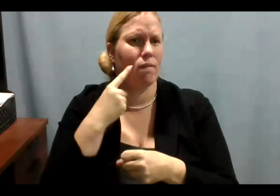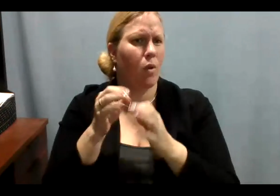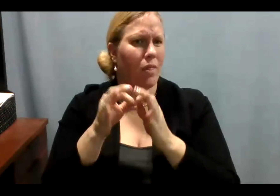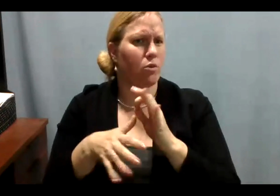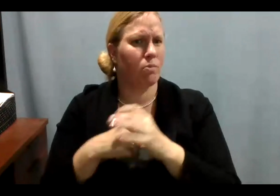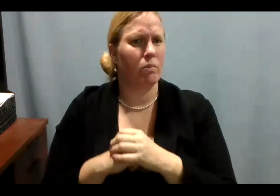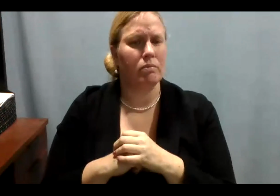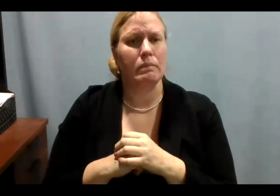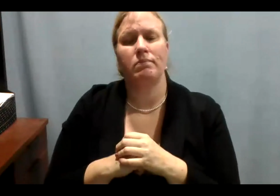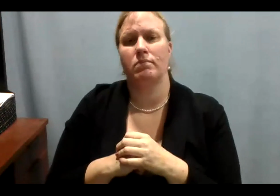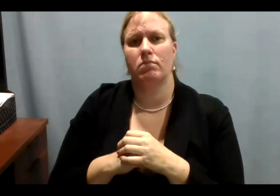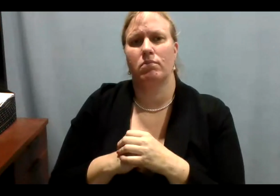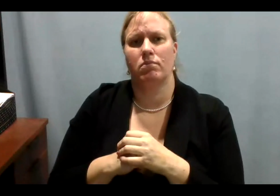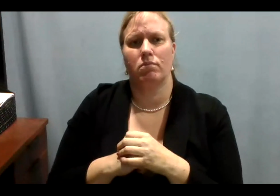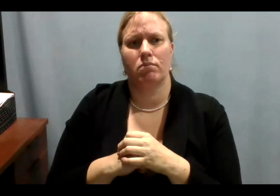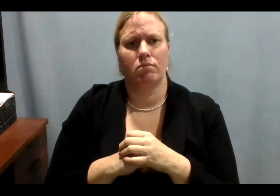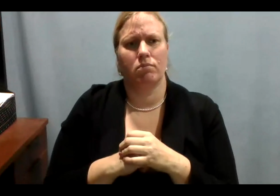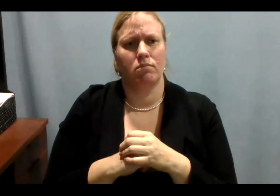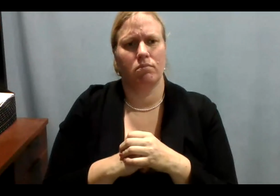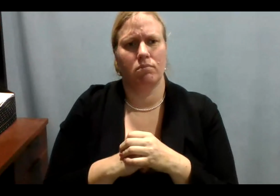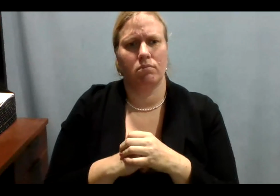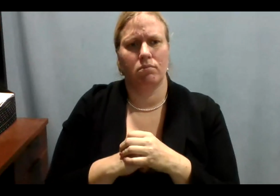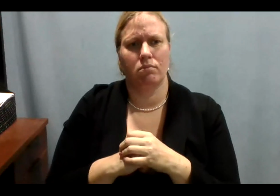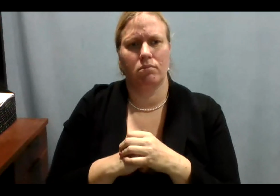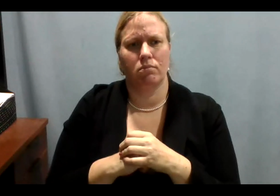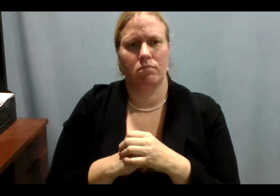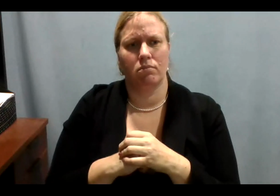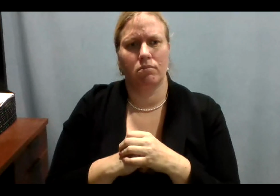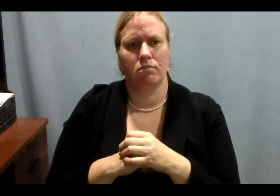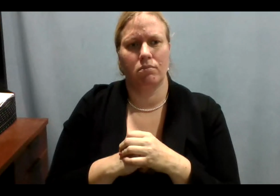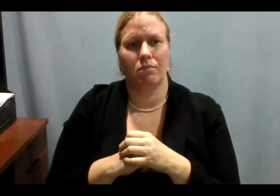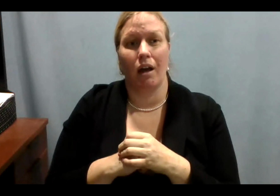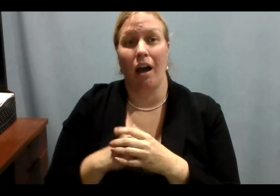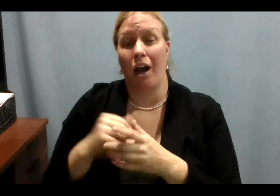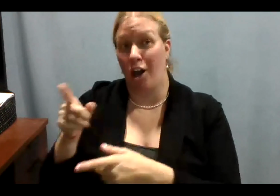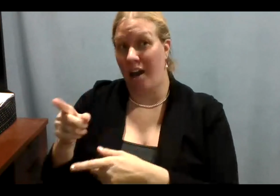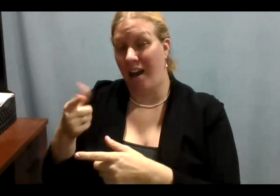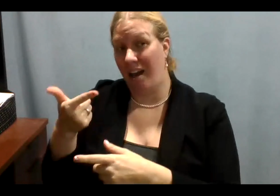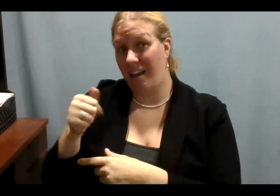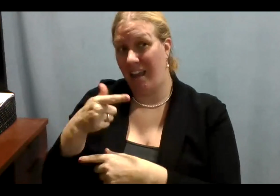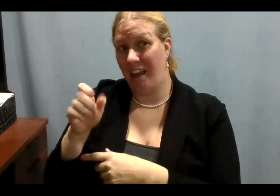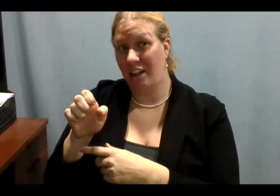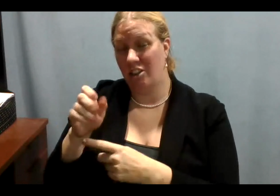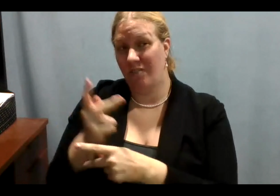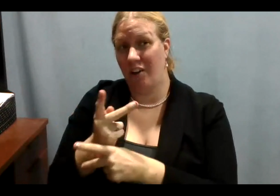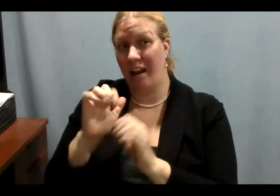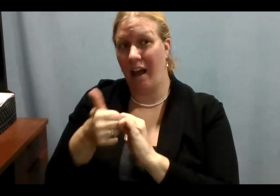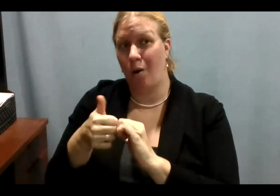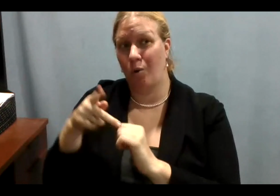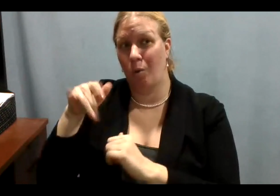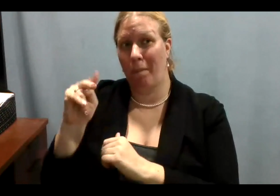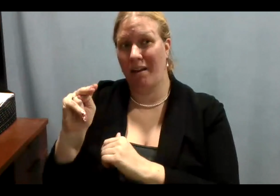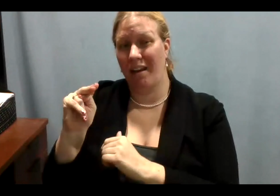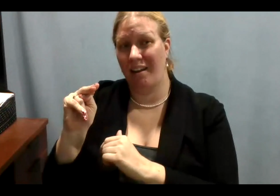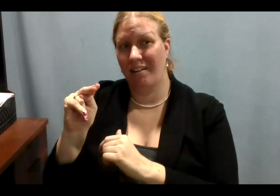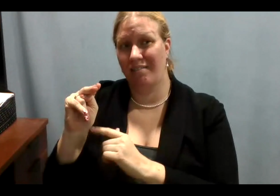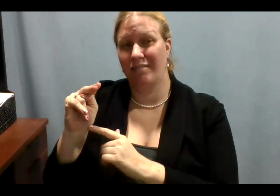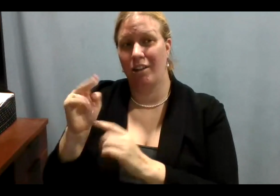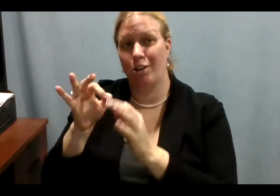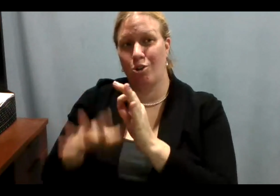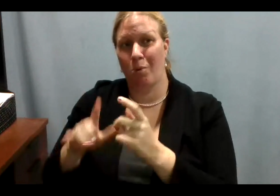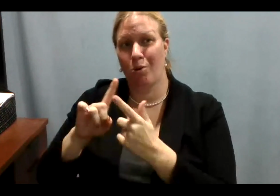we are director bond i realize that gage figured out how to pin uh alissa to the screen